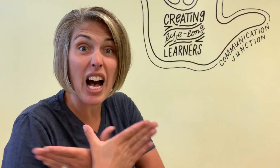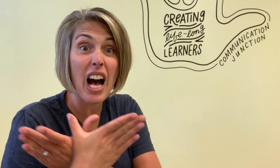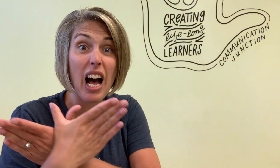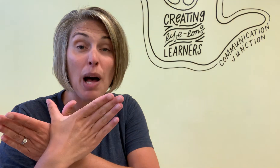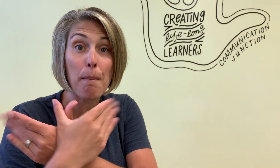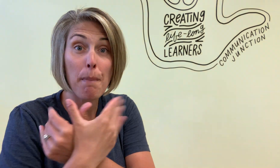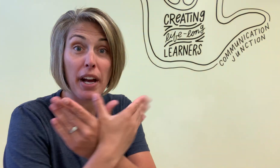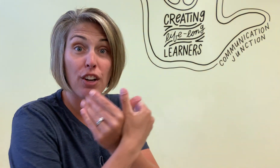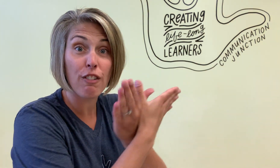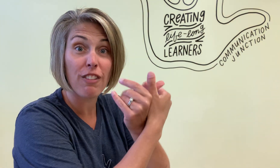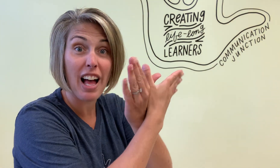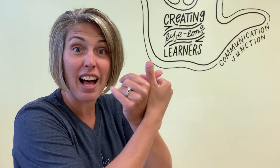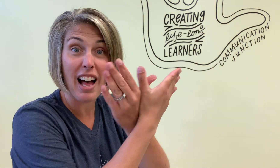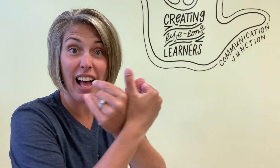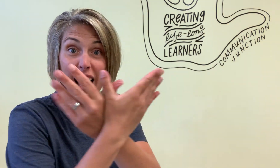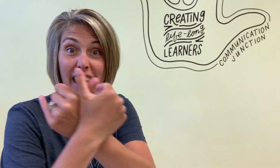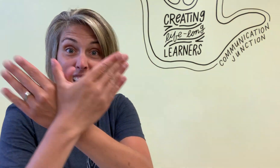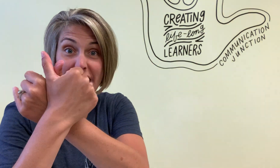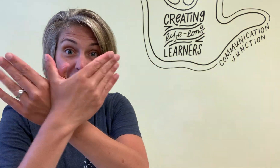a butterfly.